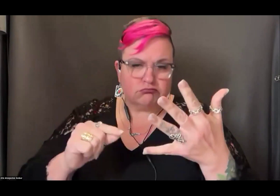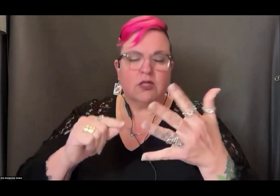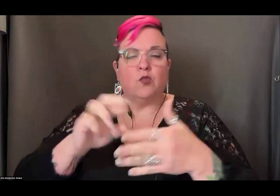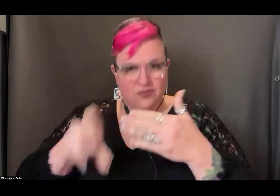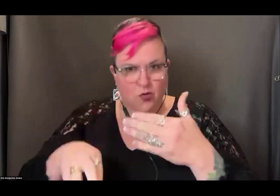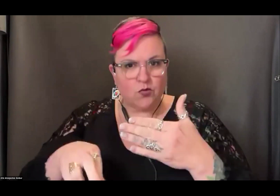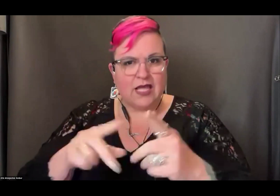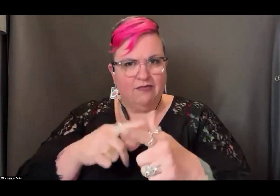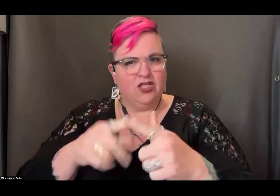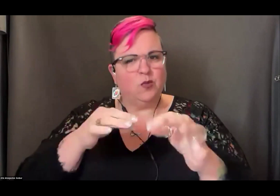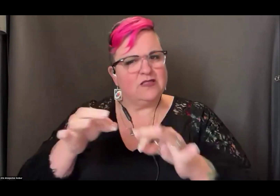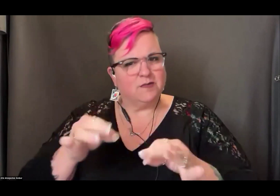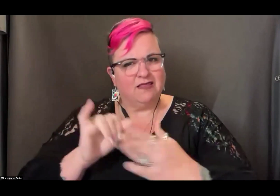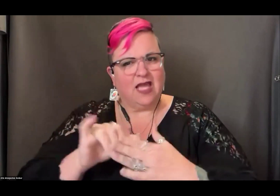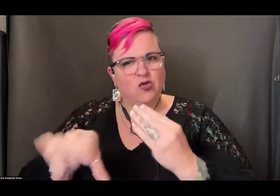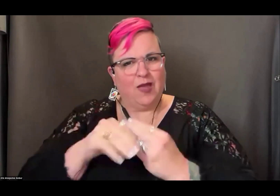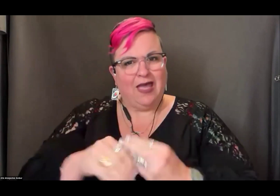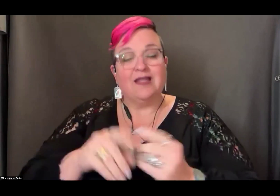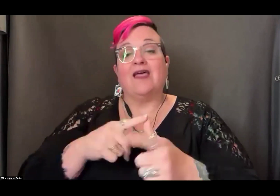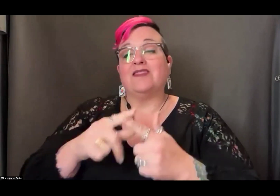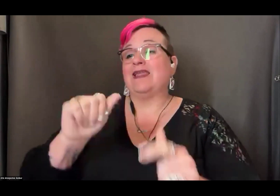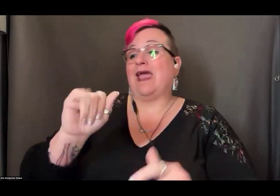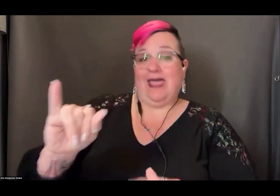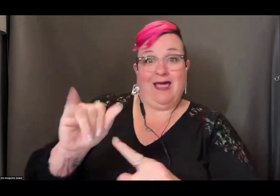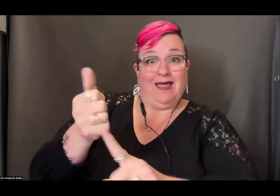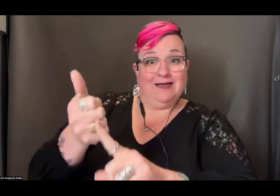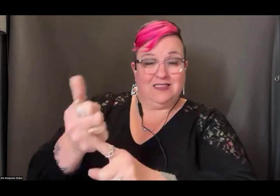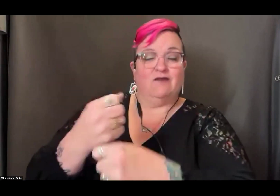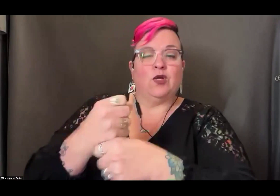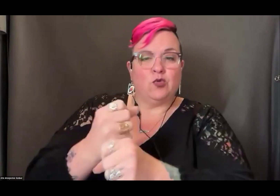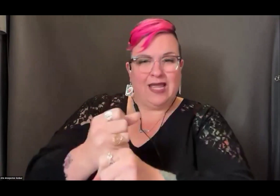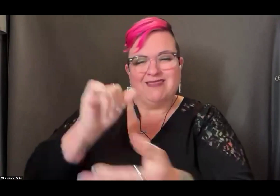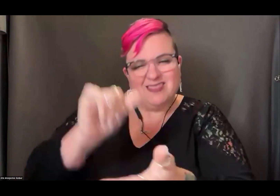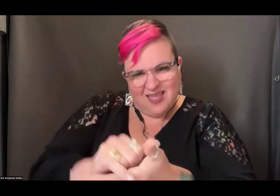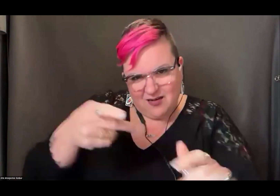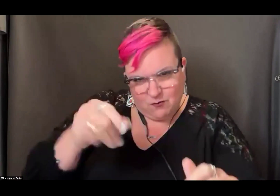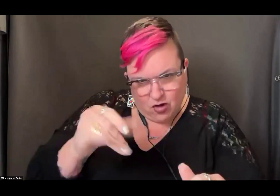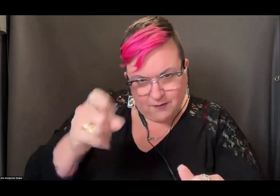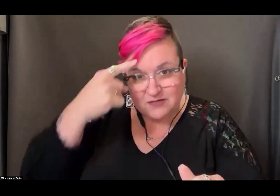down. Then you would have the AI then craft that prompt for you.